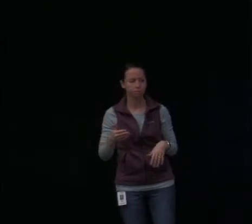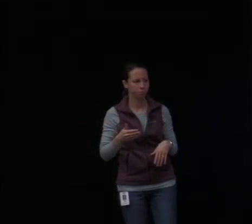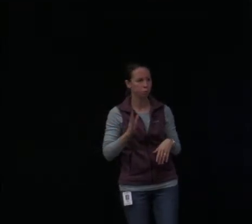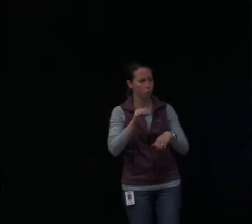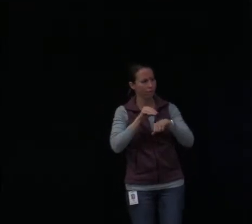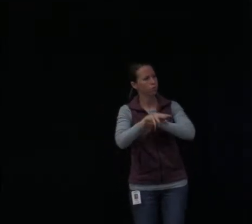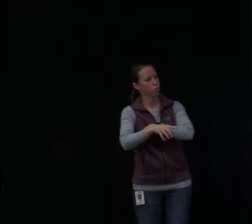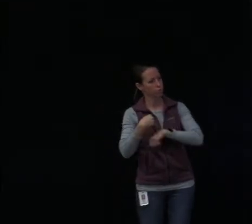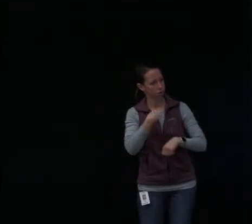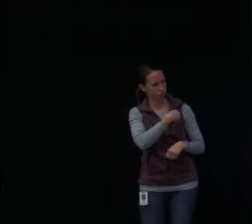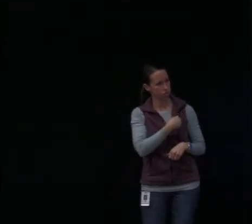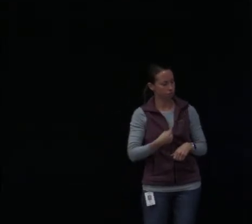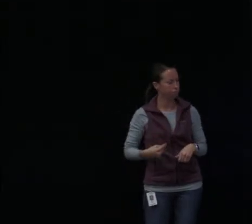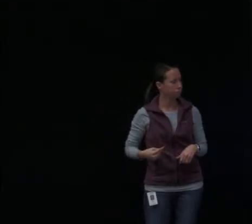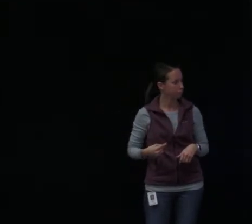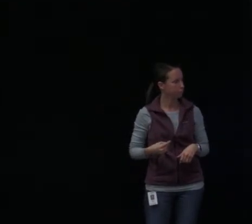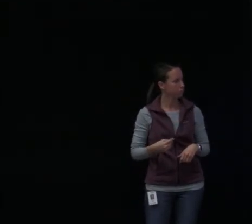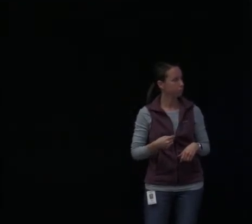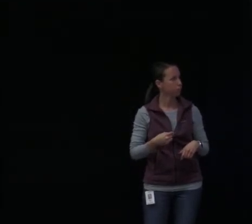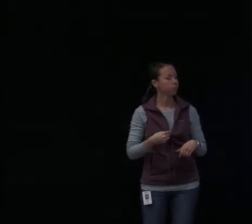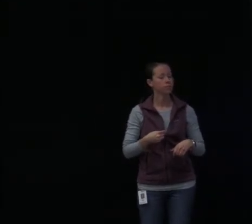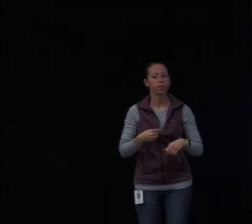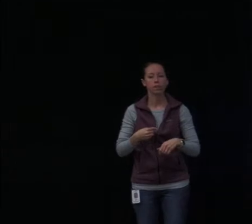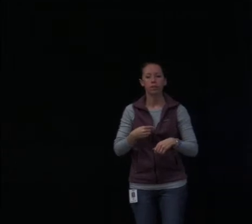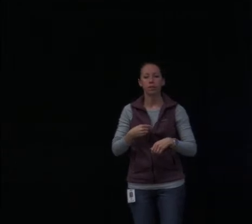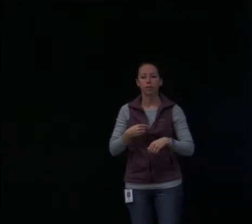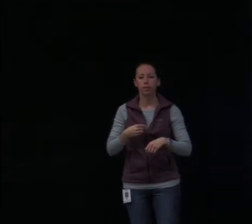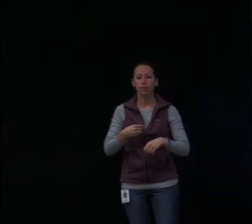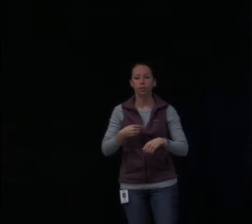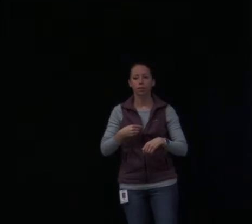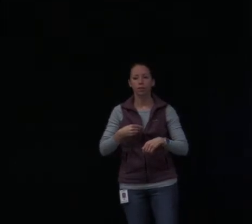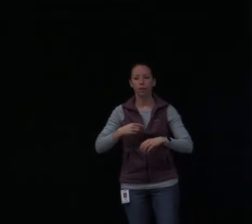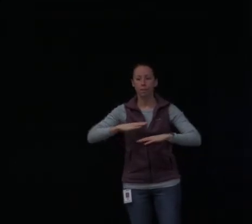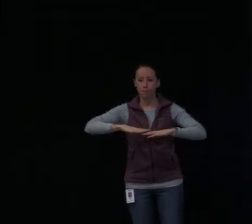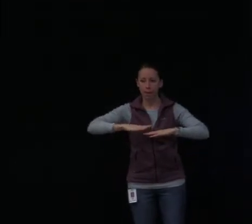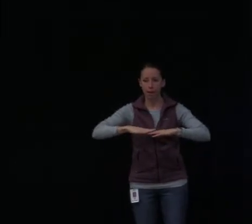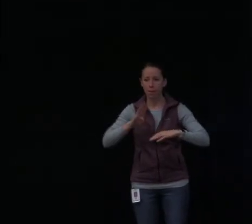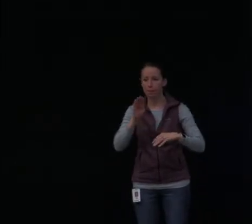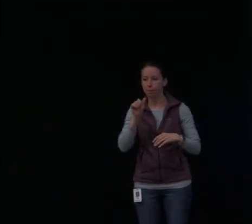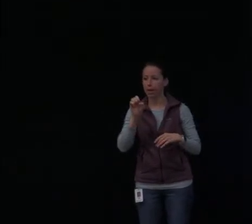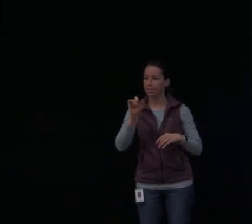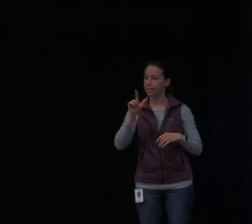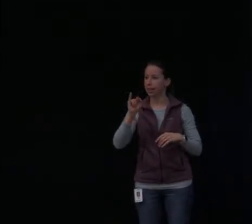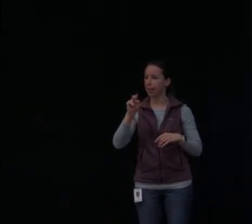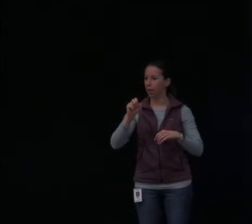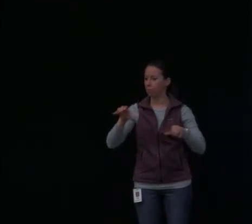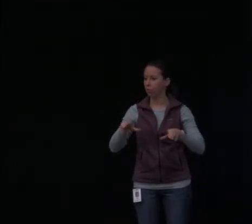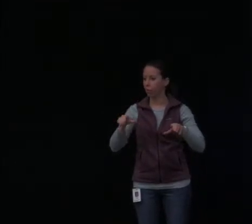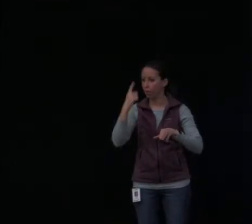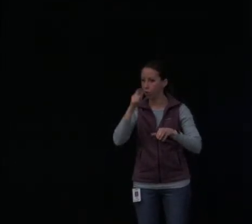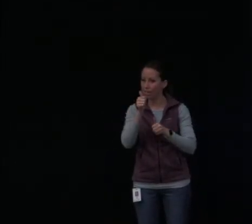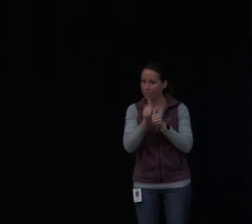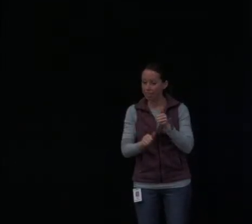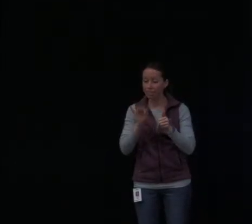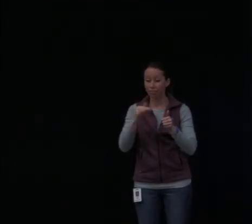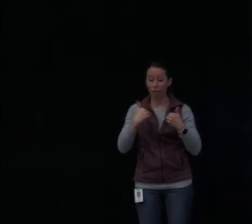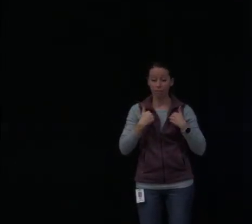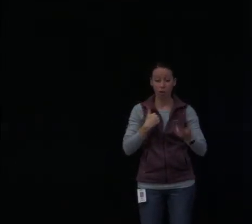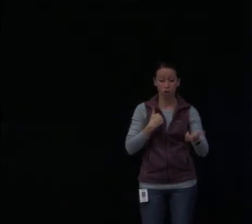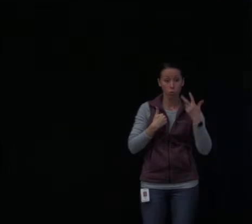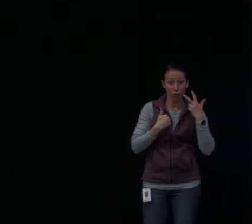And then baseline performance for each goal. So if you have 3 goals, you're going to have how many